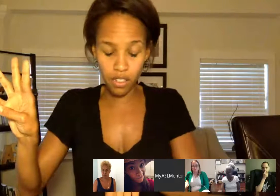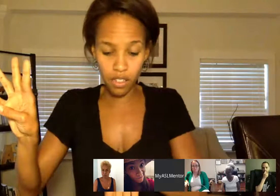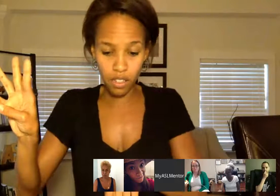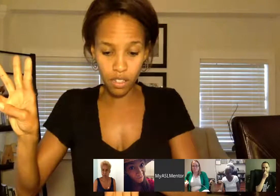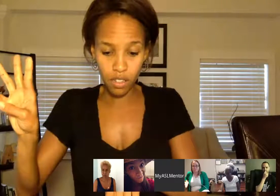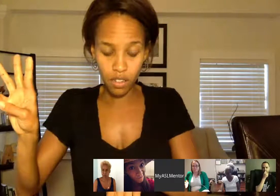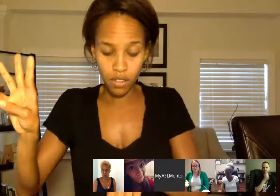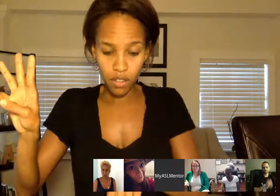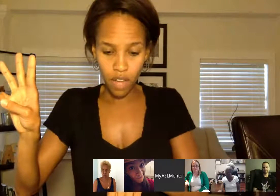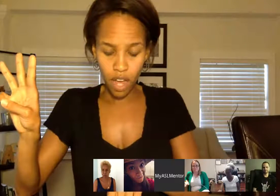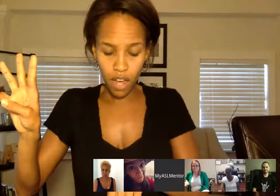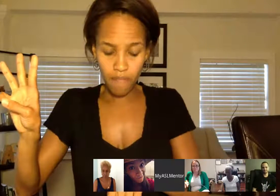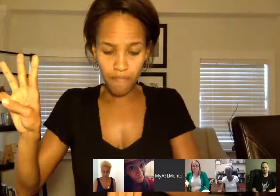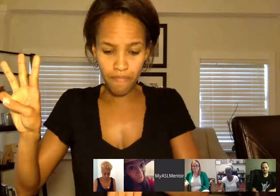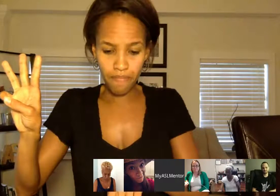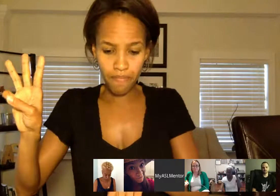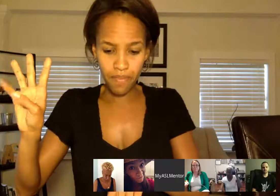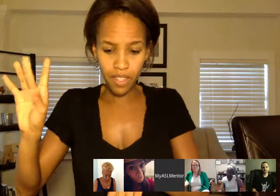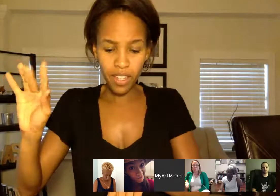this.